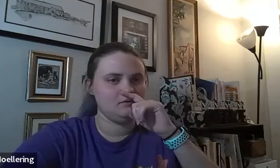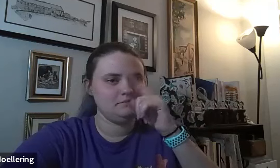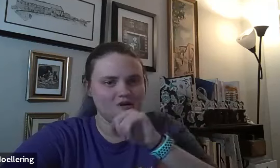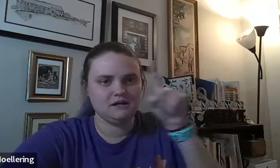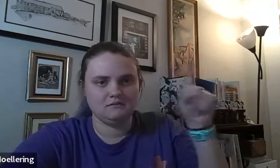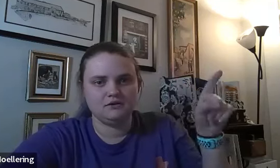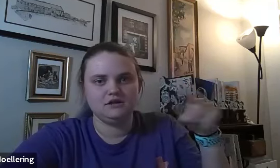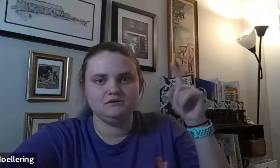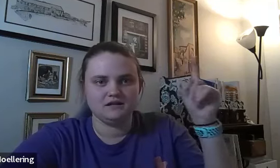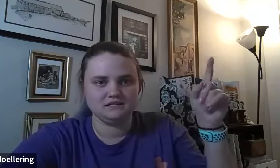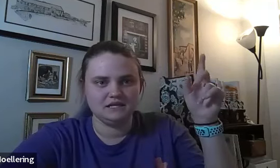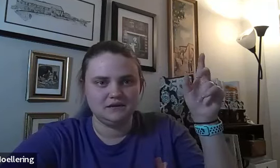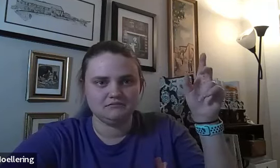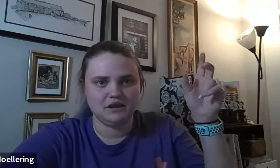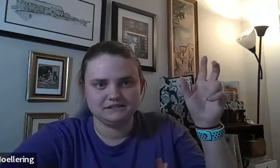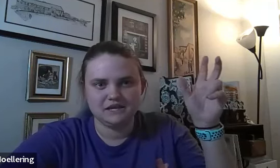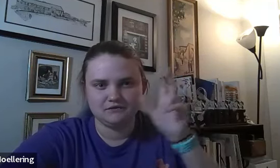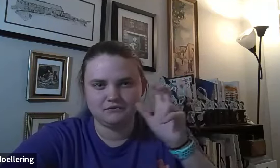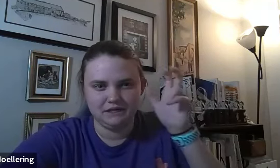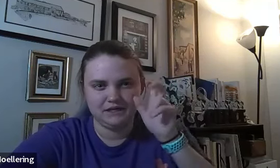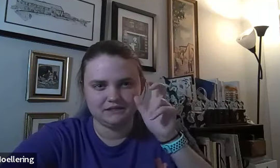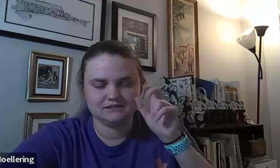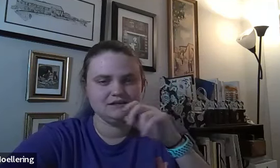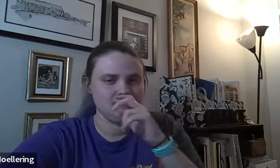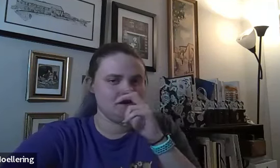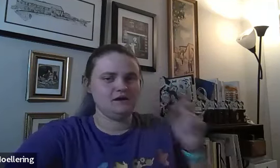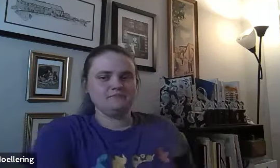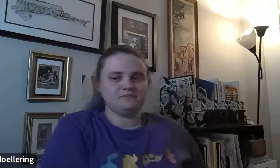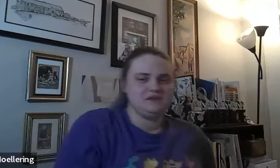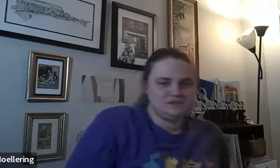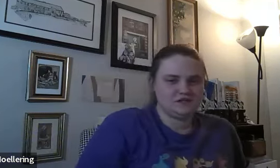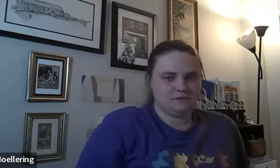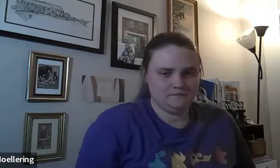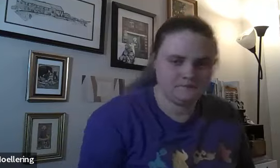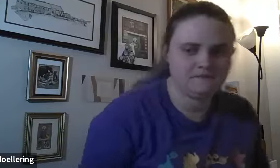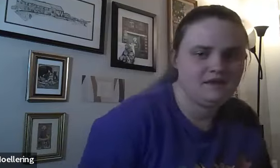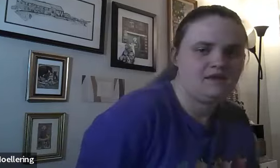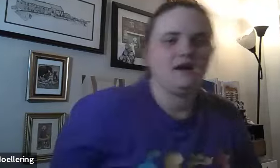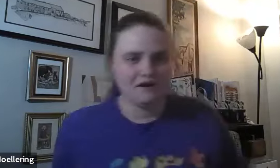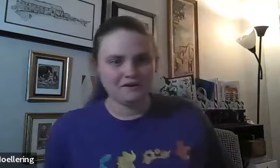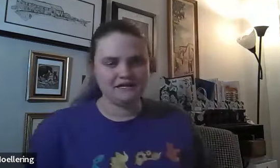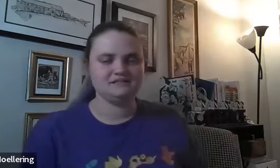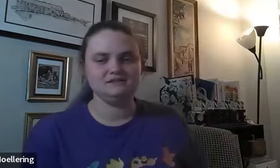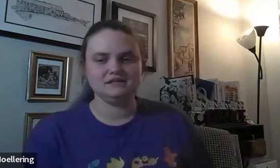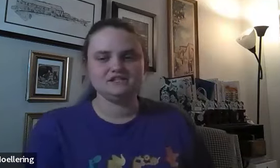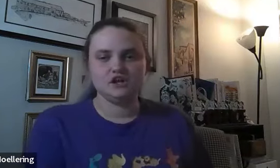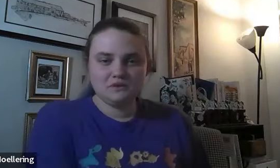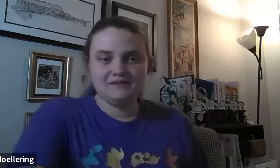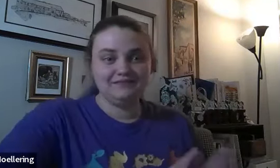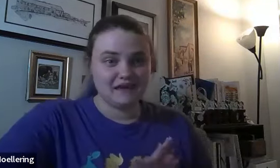will pick a number and you guys can practice kind of reading it. So, all right, let's start with